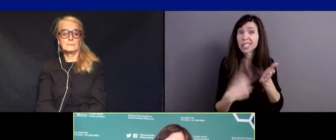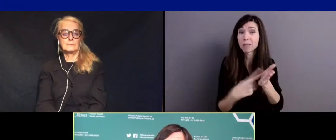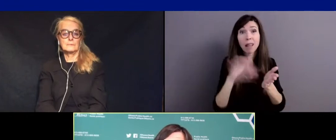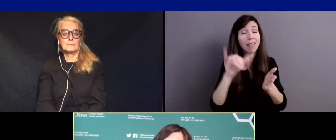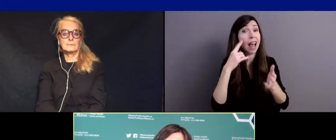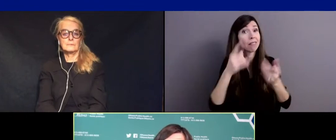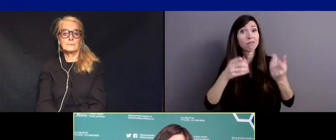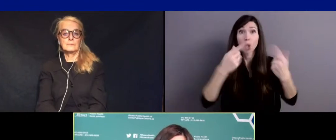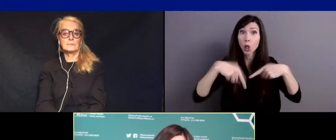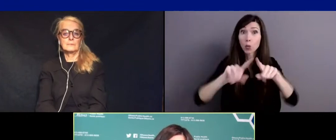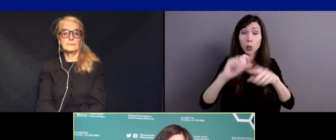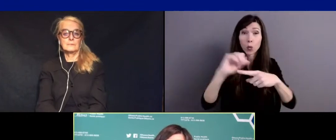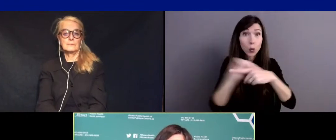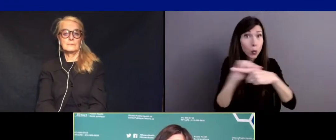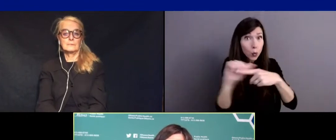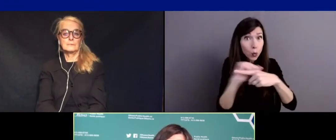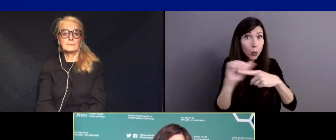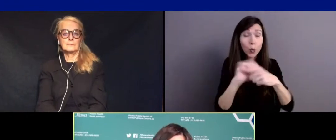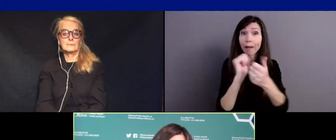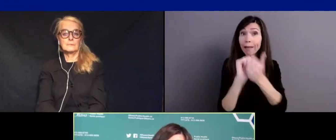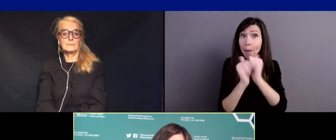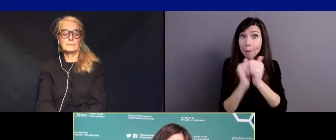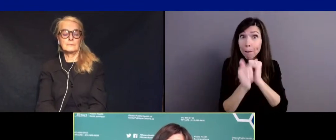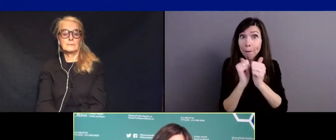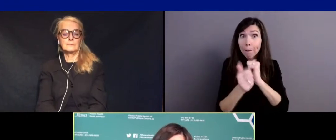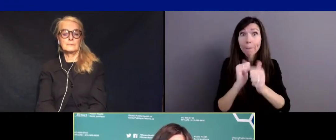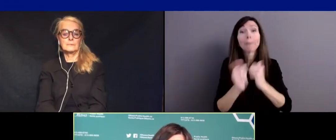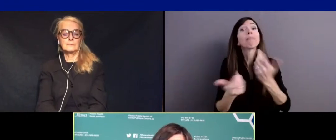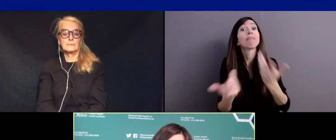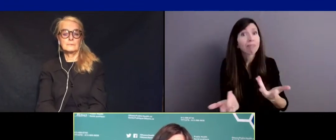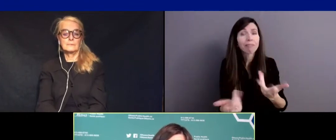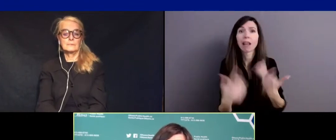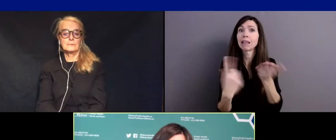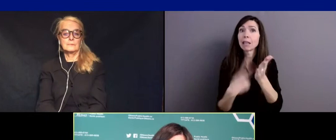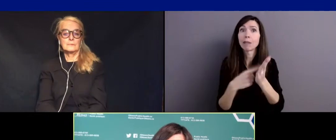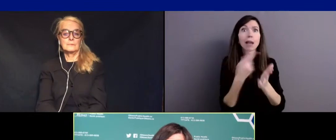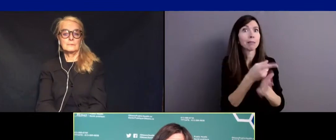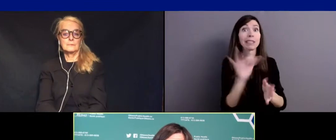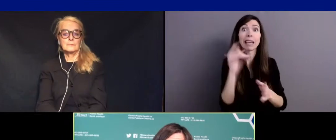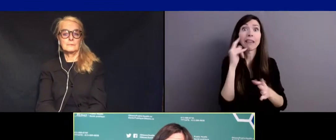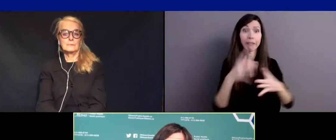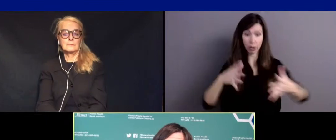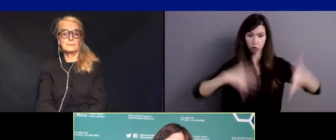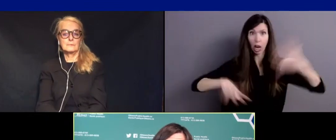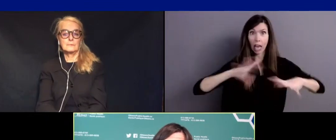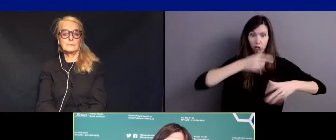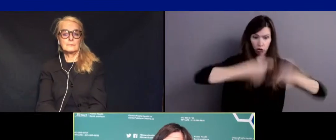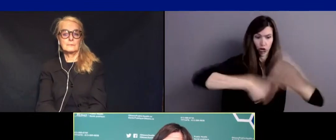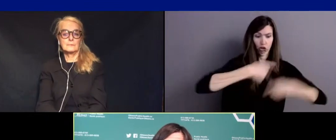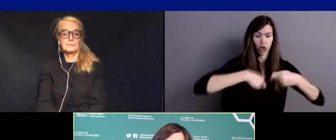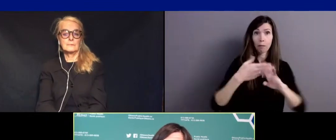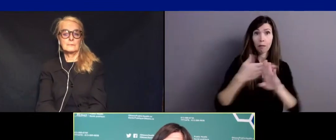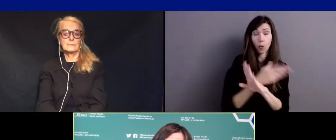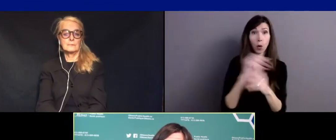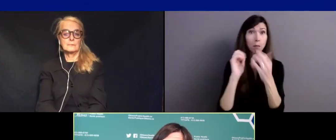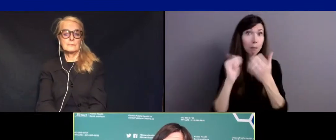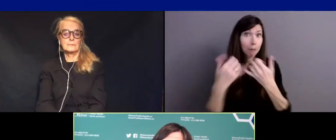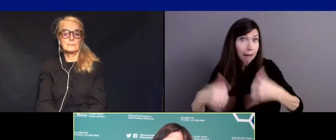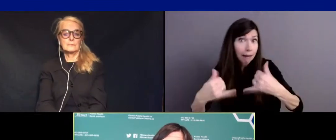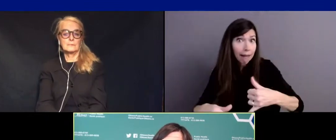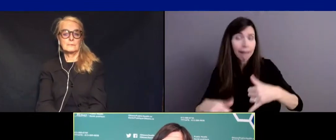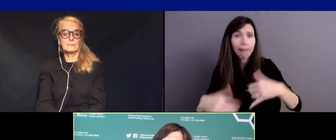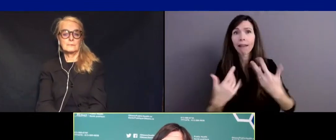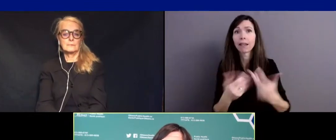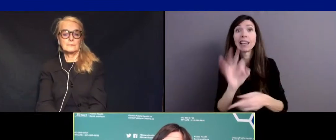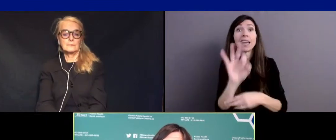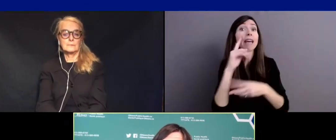locker rooms, during carpooling with members outside a player's household, eating together among teammates, parents, coaches,